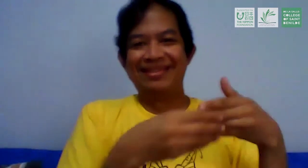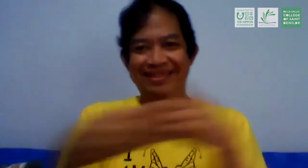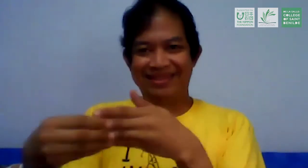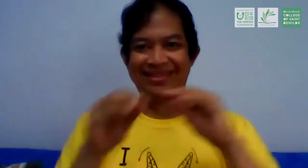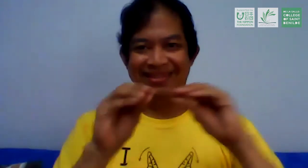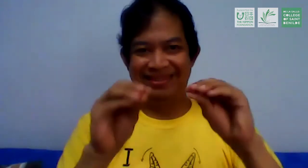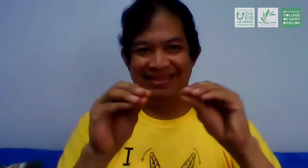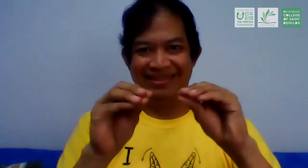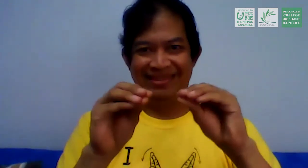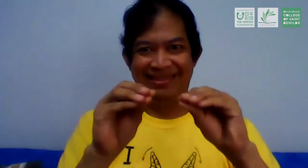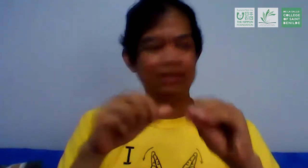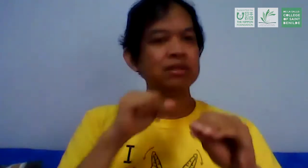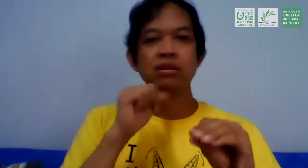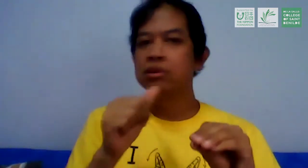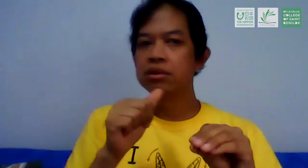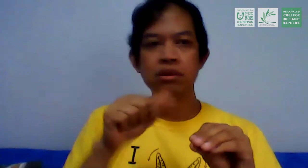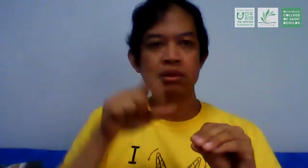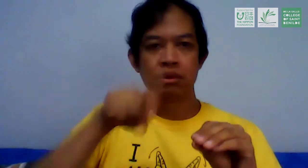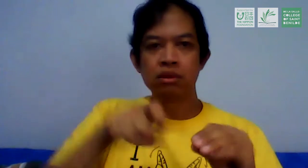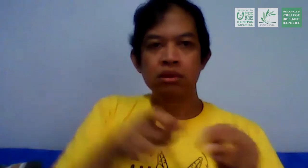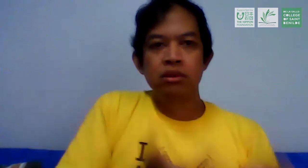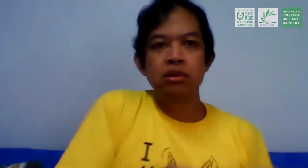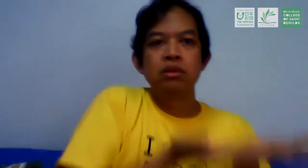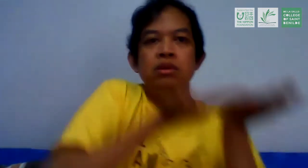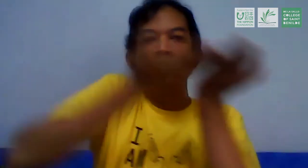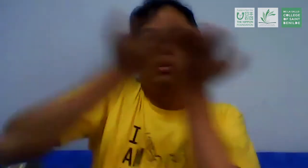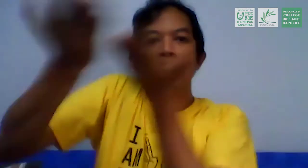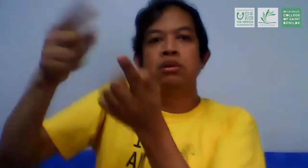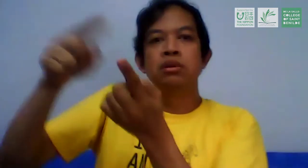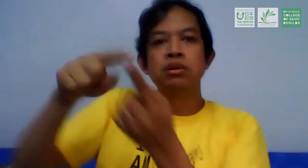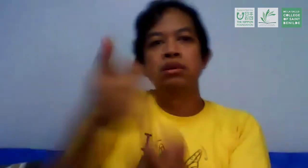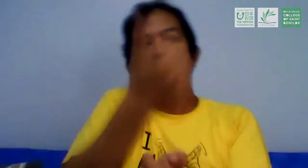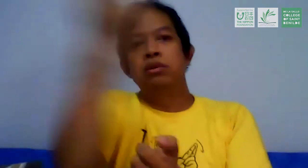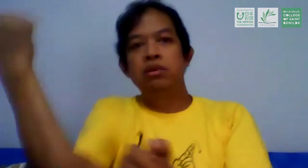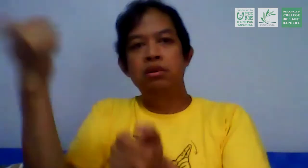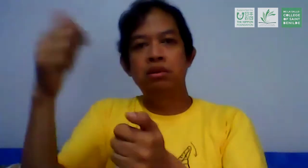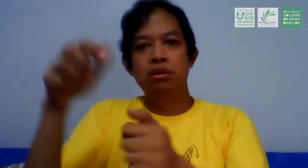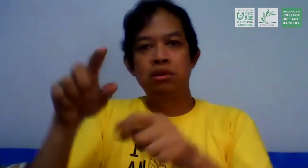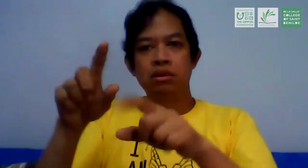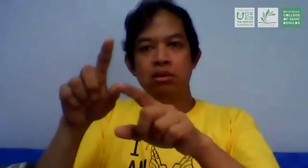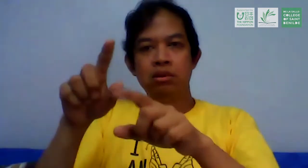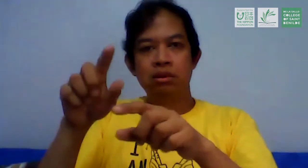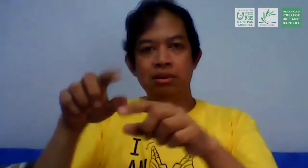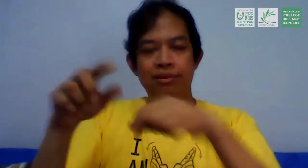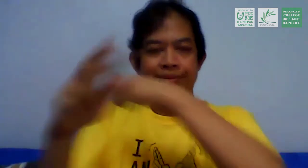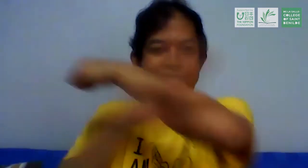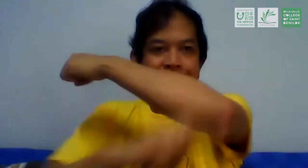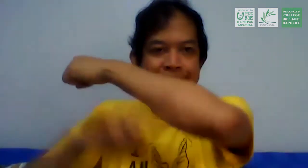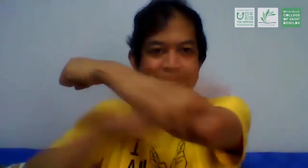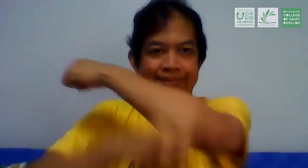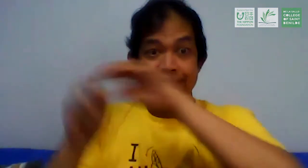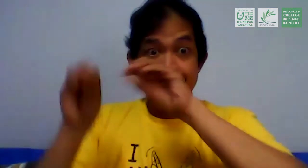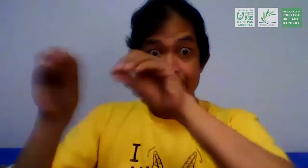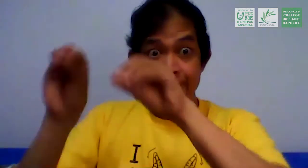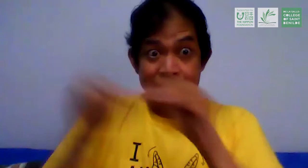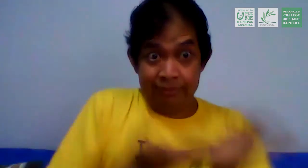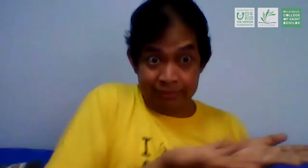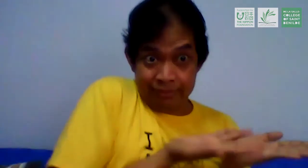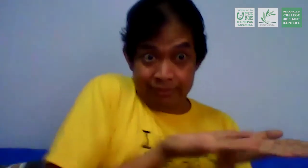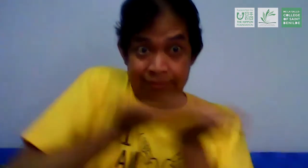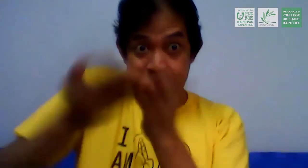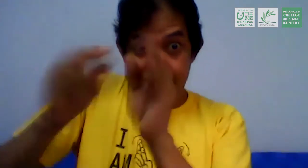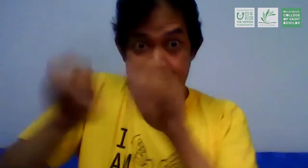language, and so we can use that uh, locally. So we